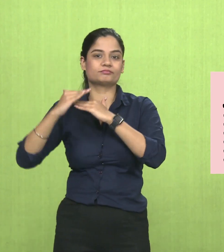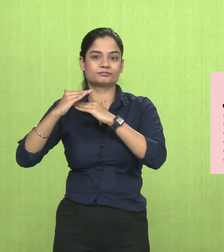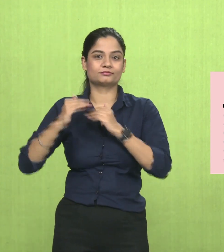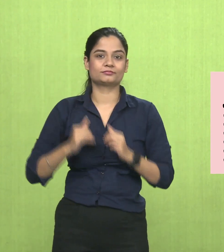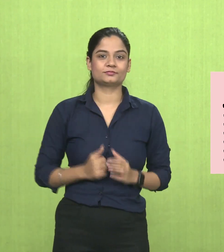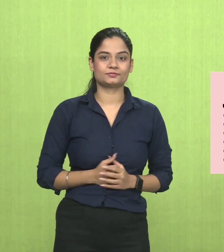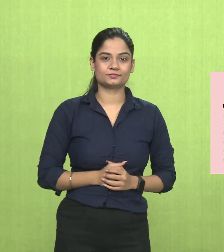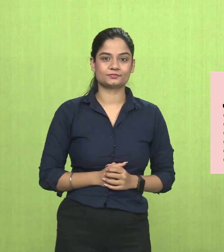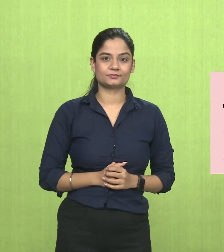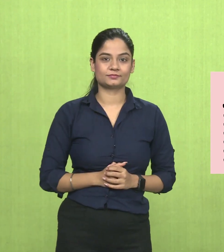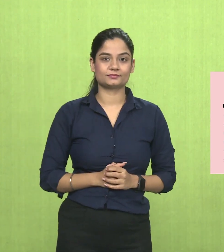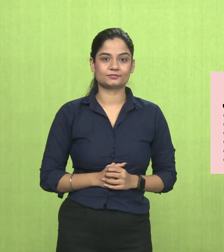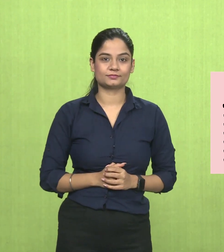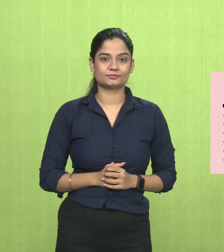These help in reducing the fever.